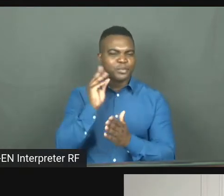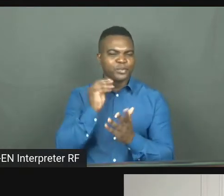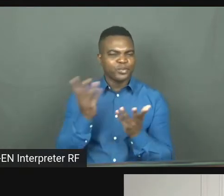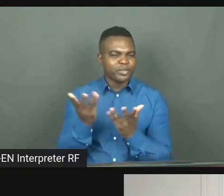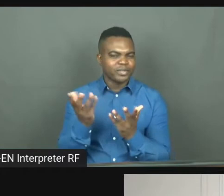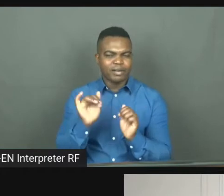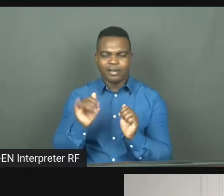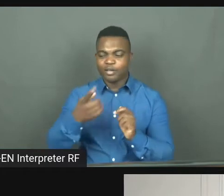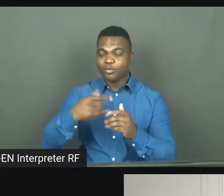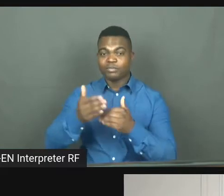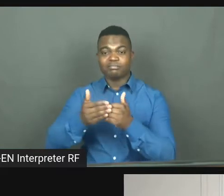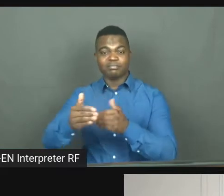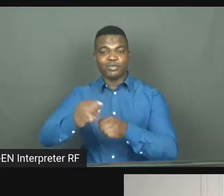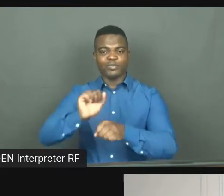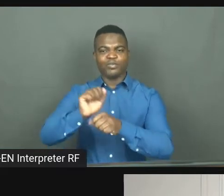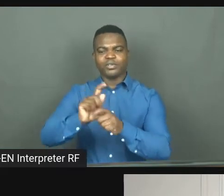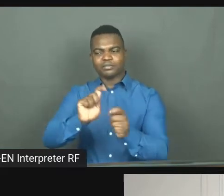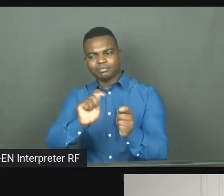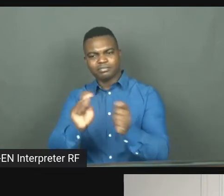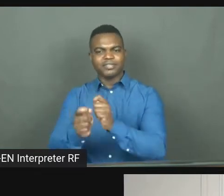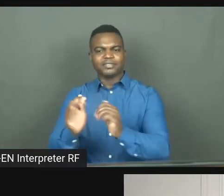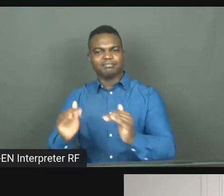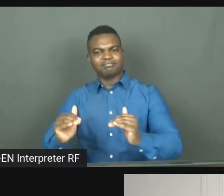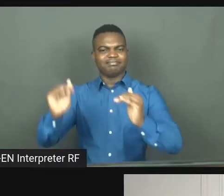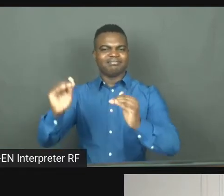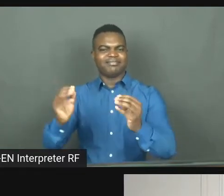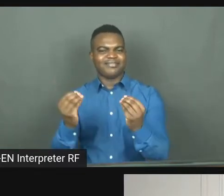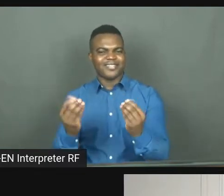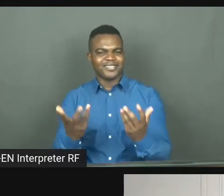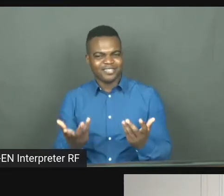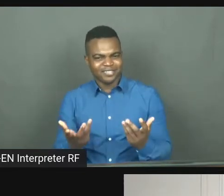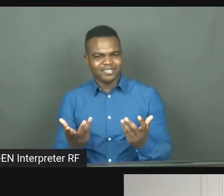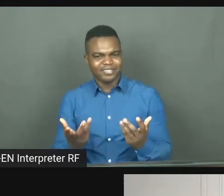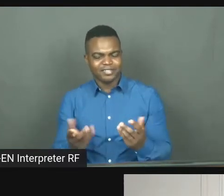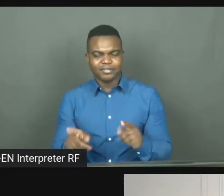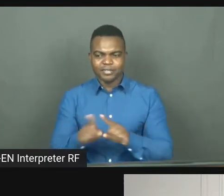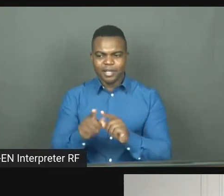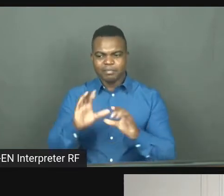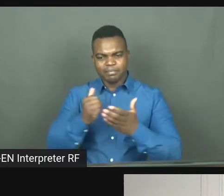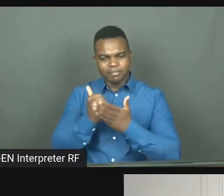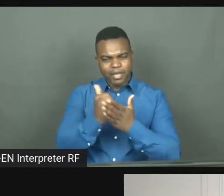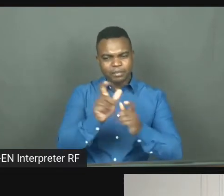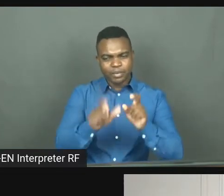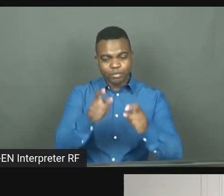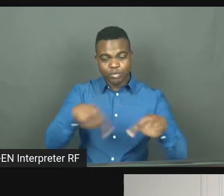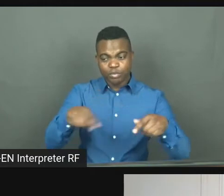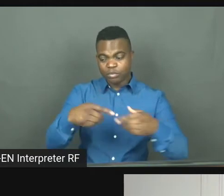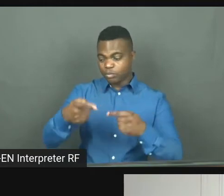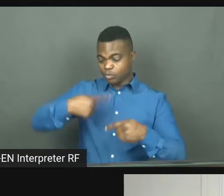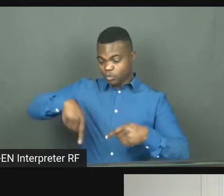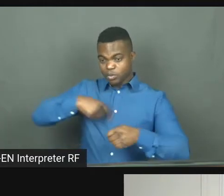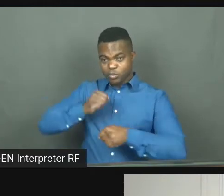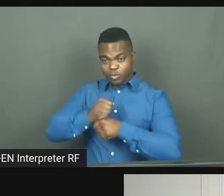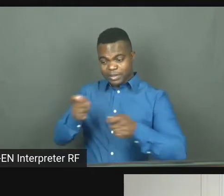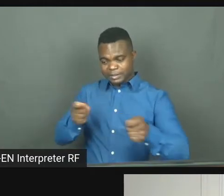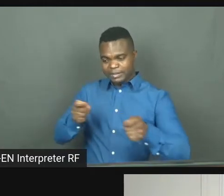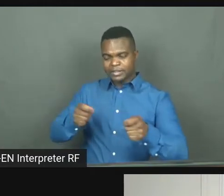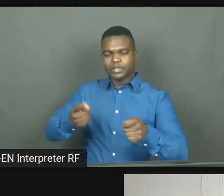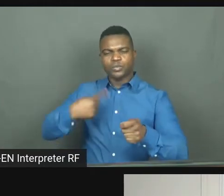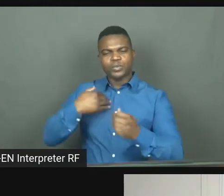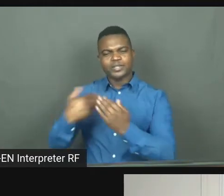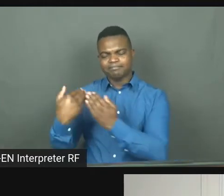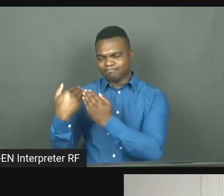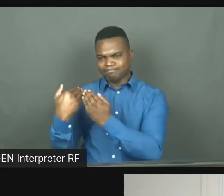the Grand Bargain 2.0, but he's also really keen to hear from yourselves. So do